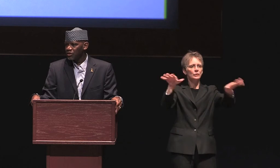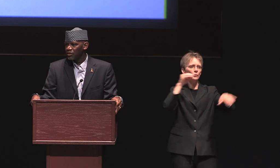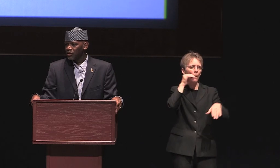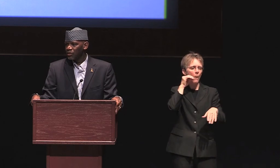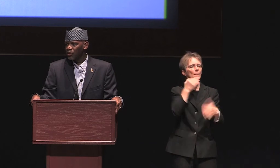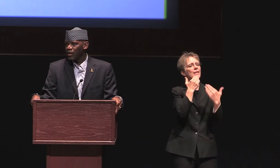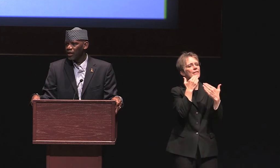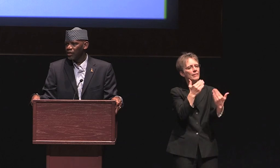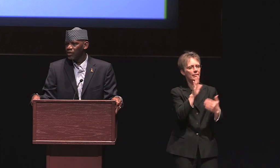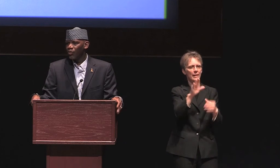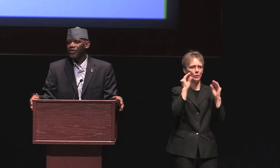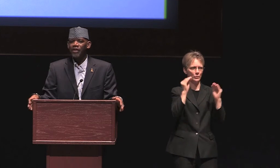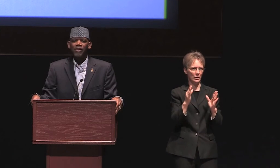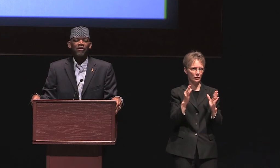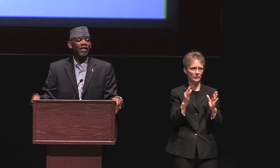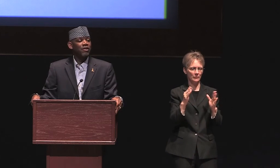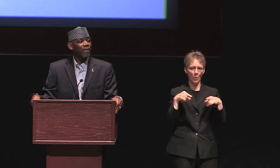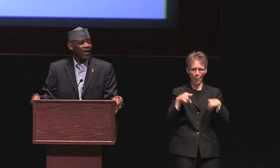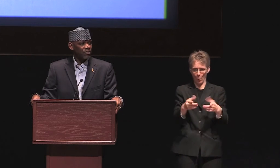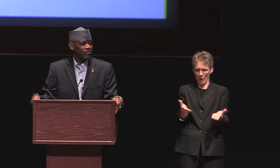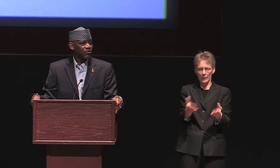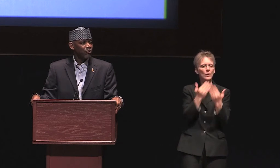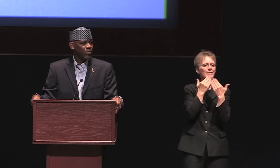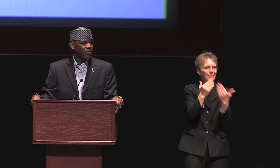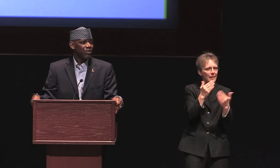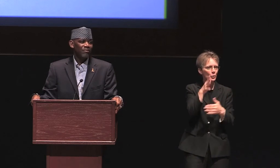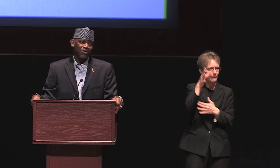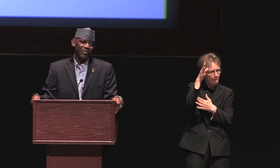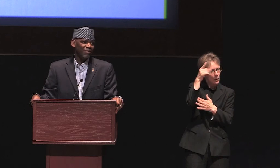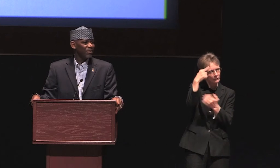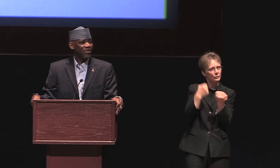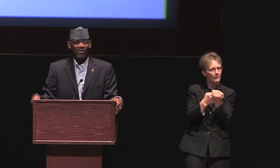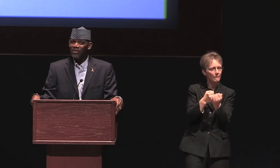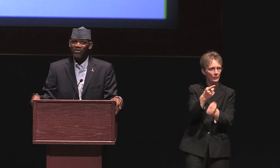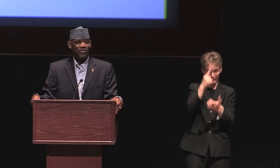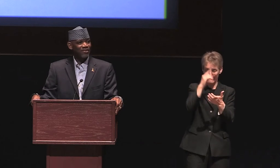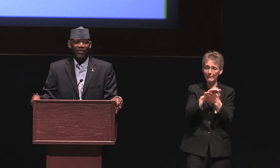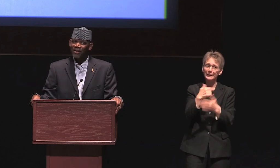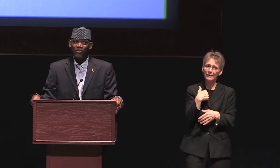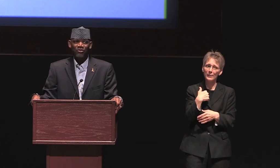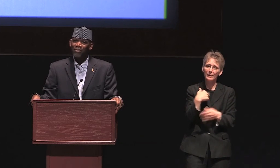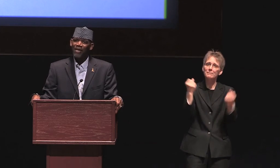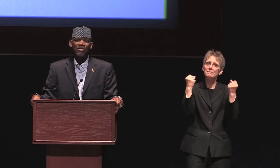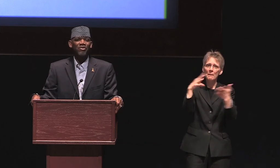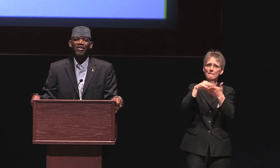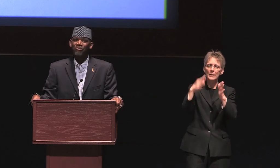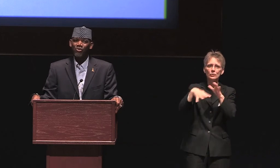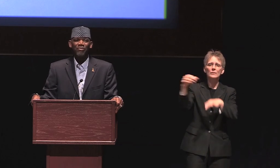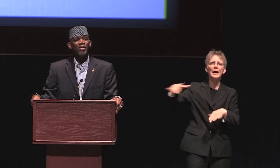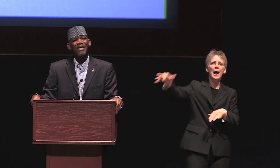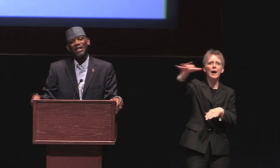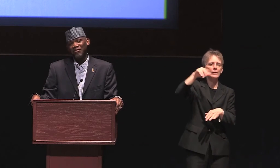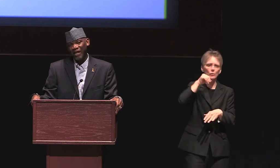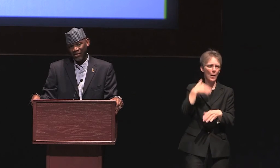teachers, okay? While you're here, thank your parents for supporting you. Because believe me, there are students out there whose parents do not